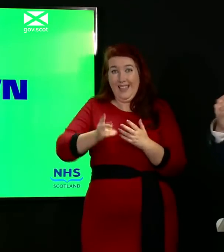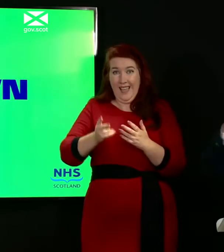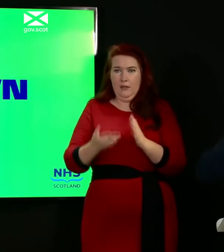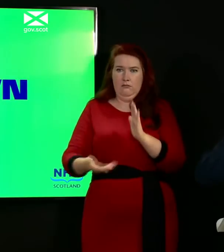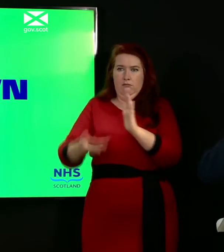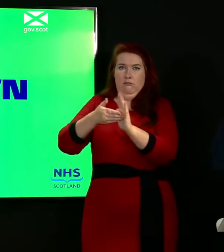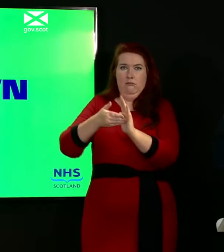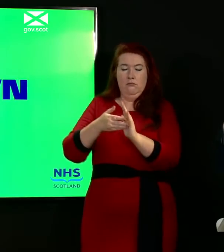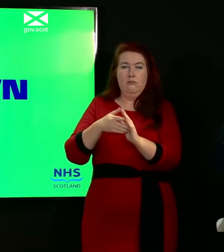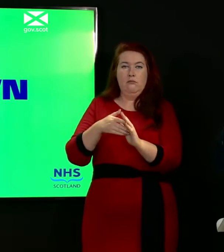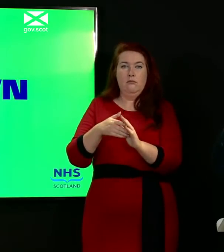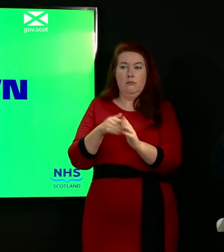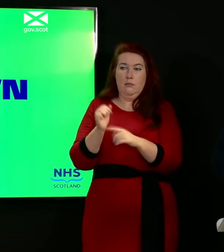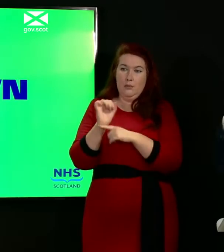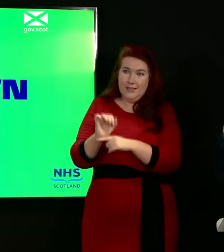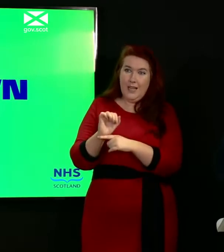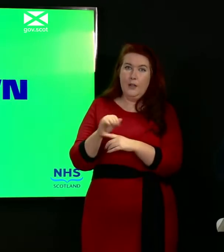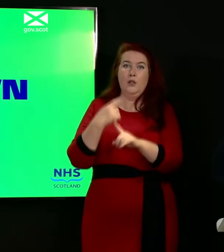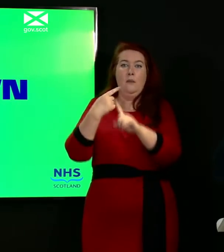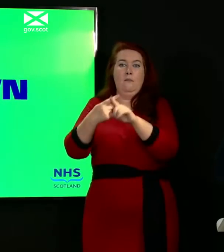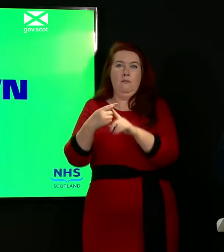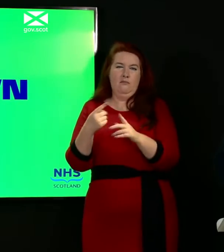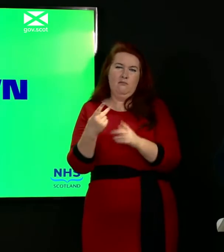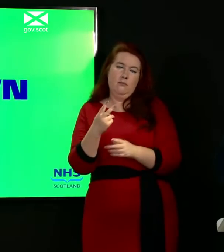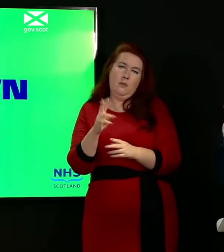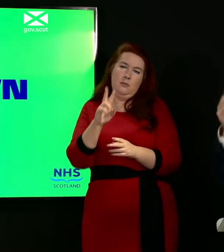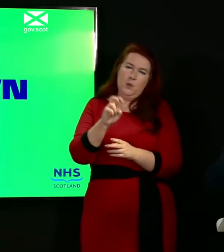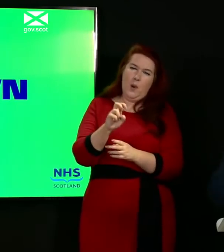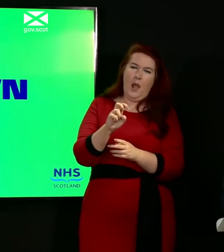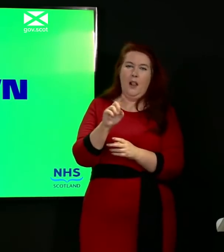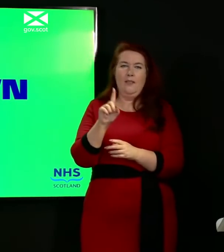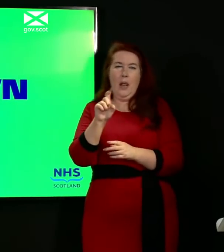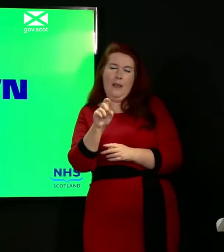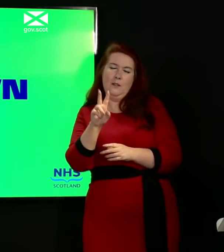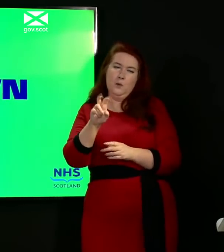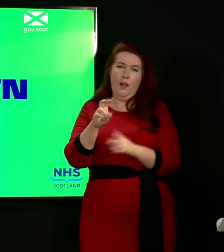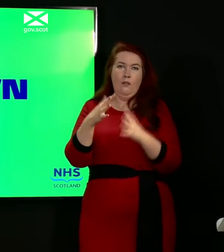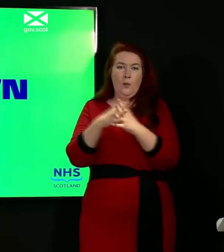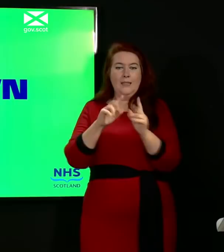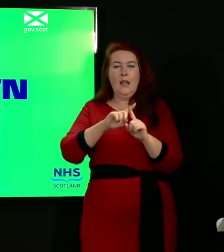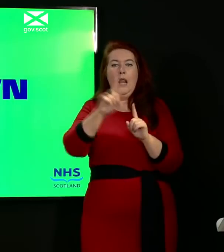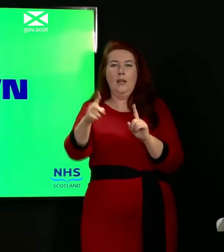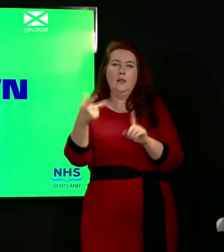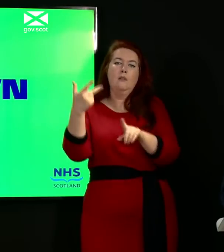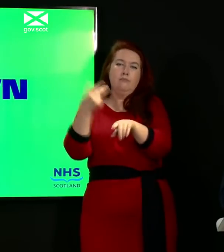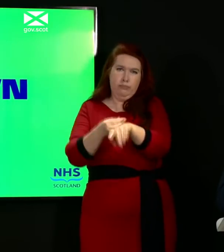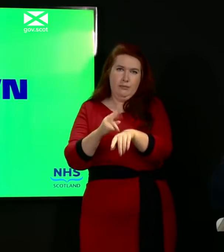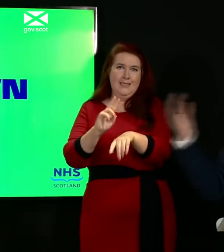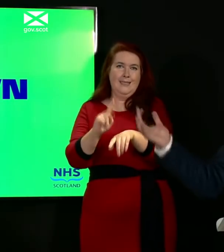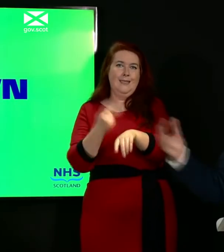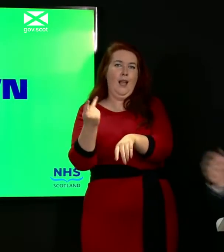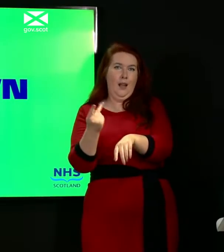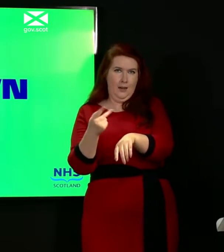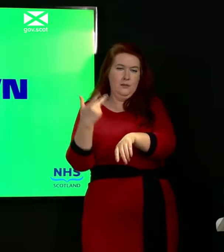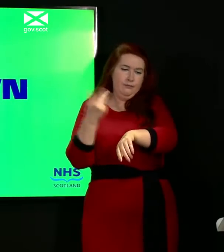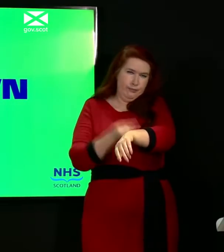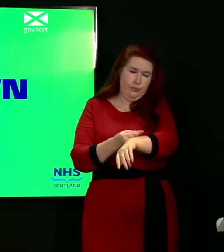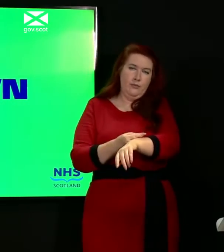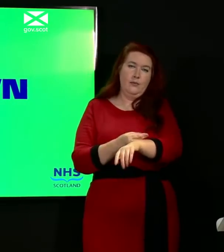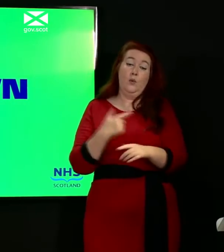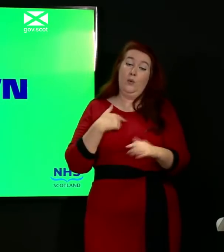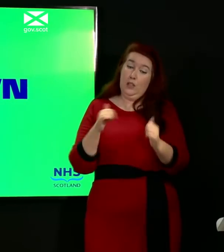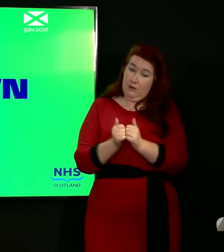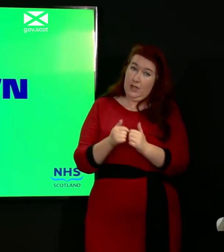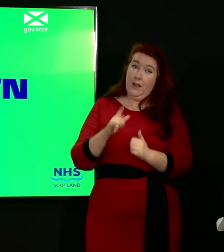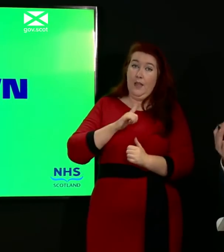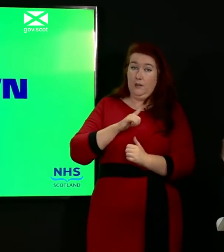of that protection at a subsequent point at about 12 weeks later. We agree with them. That's the advice we gave